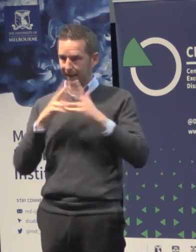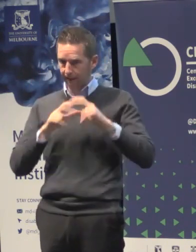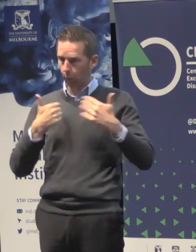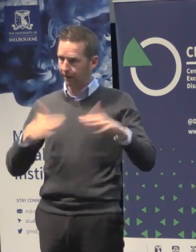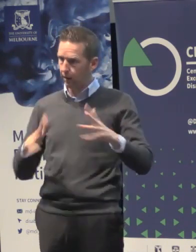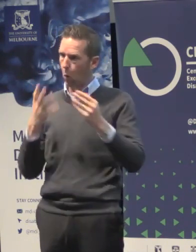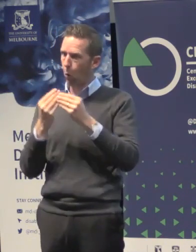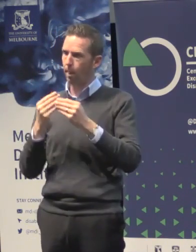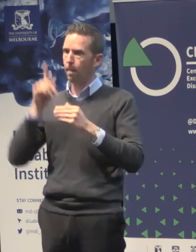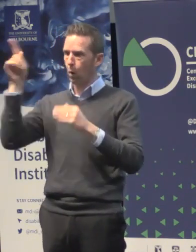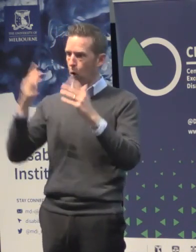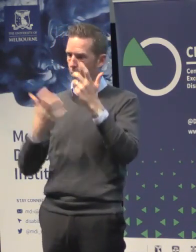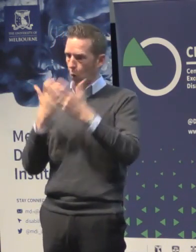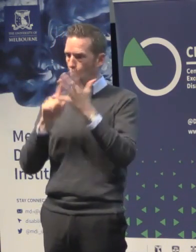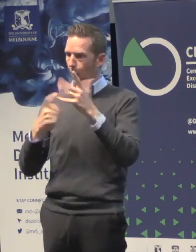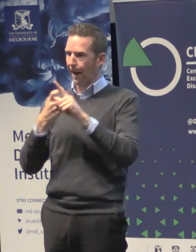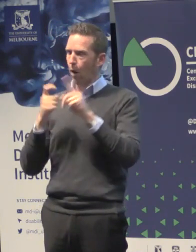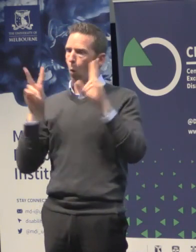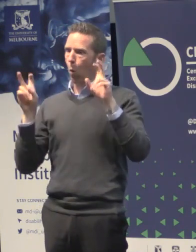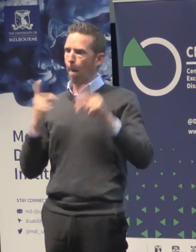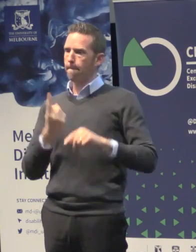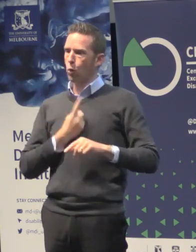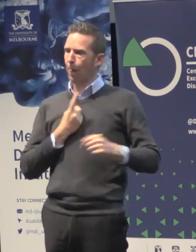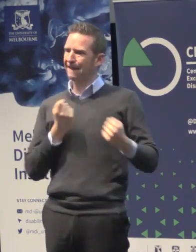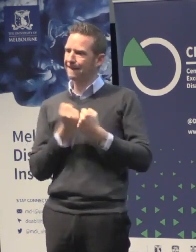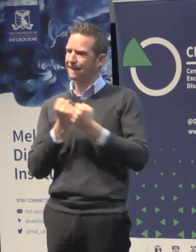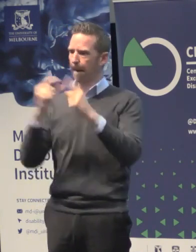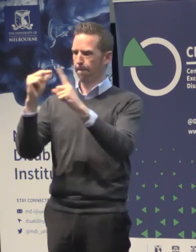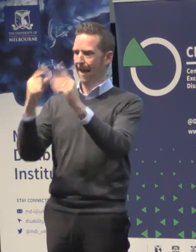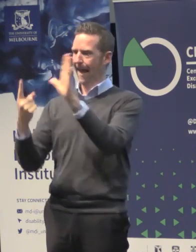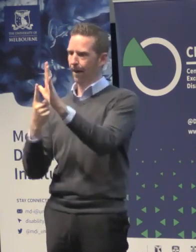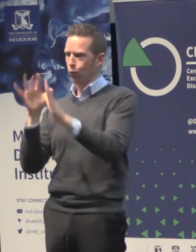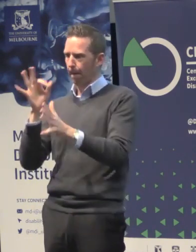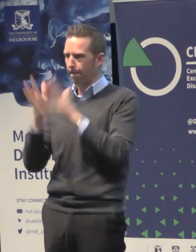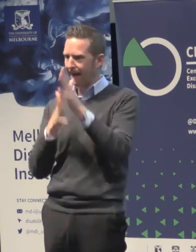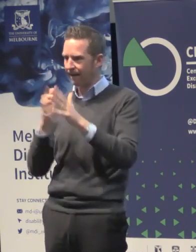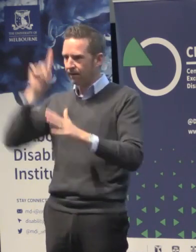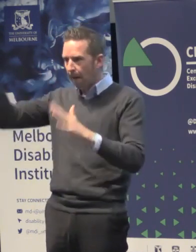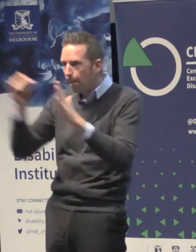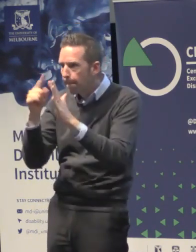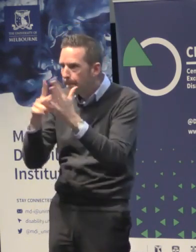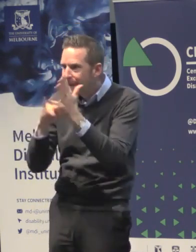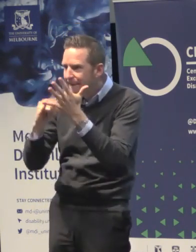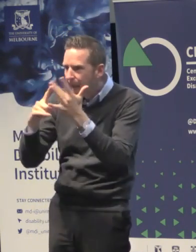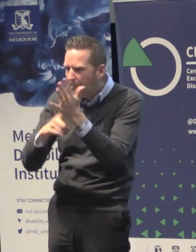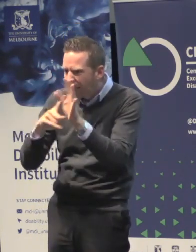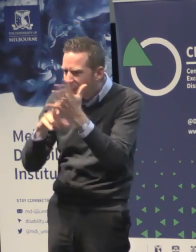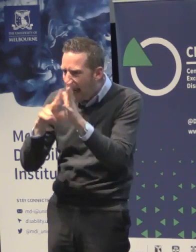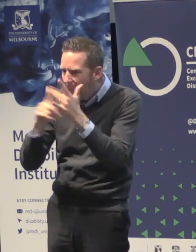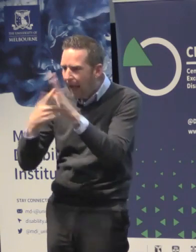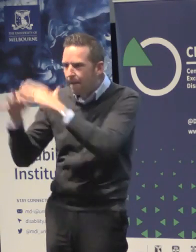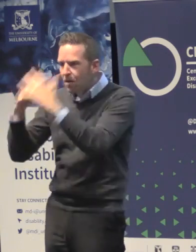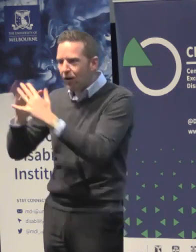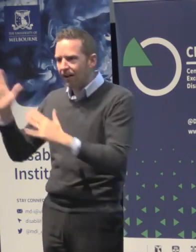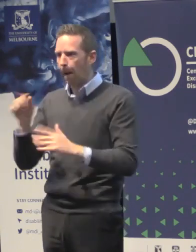with what in UK we call personal assistants. So PA stands not for Pennsylvania, but for personal assistant from